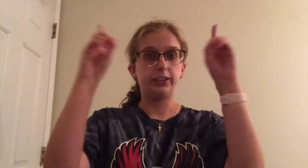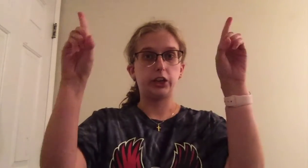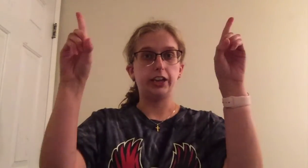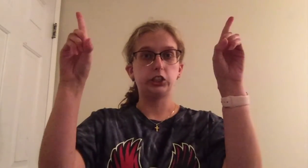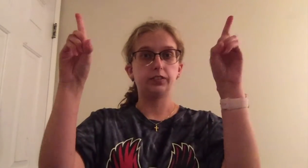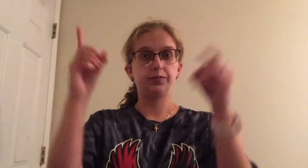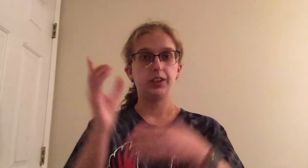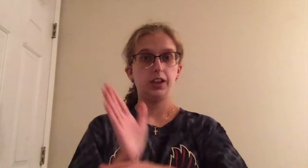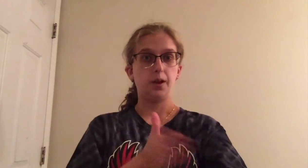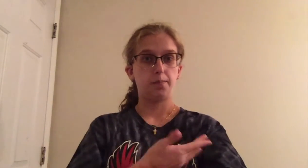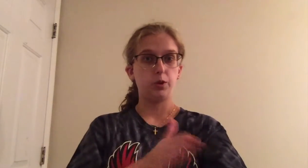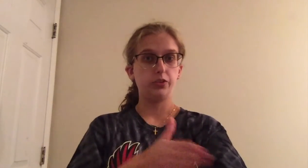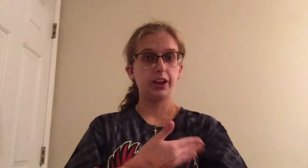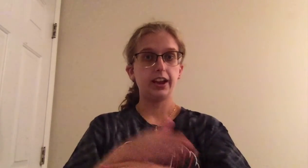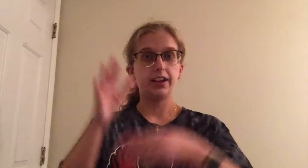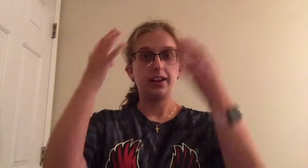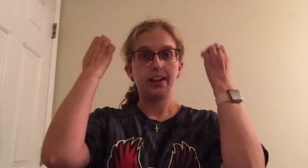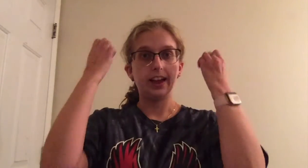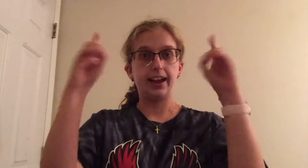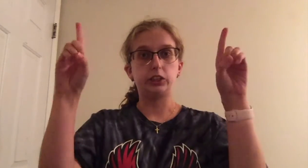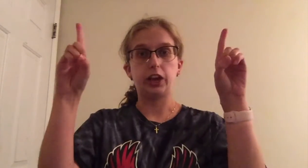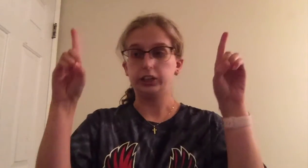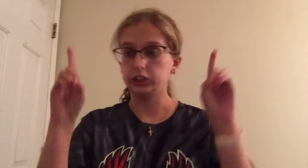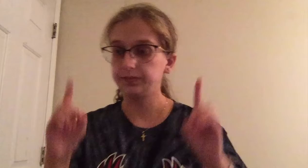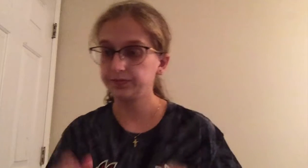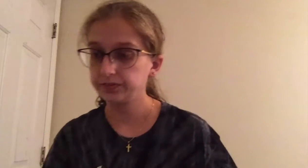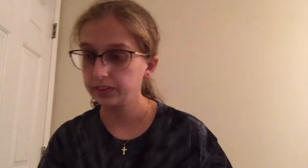education. Music, education.